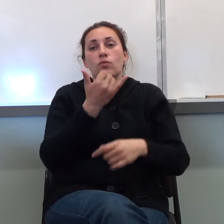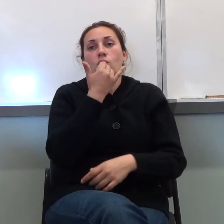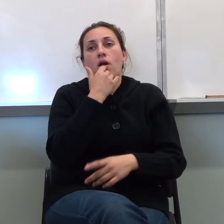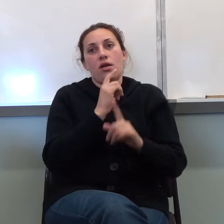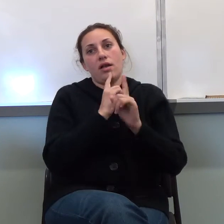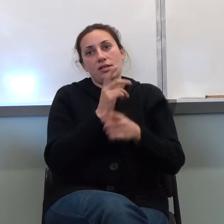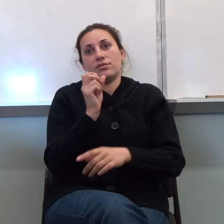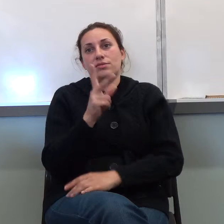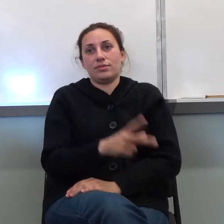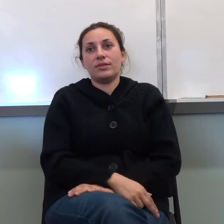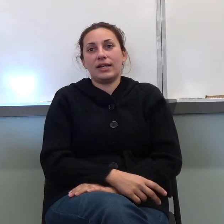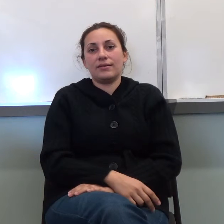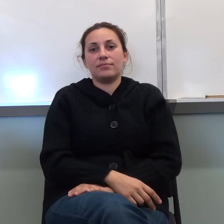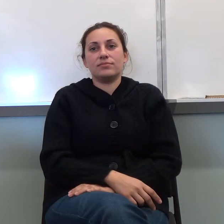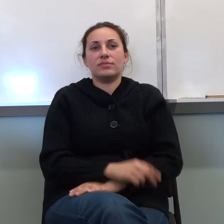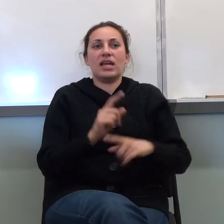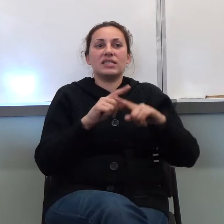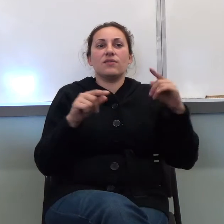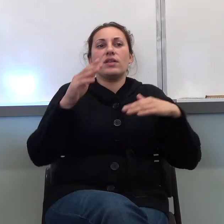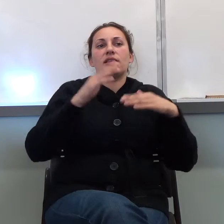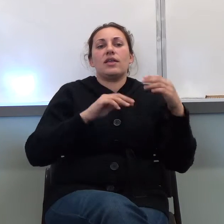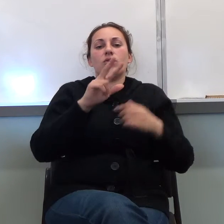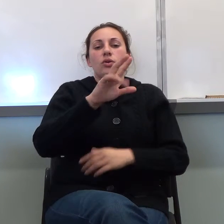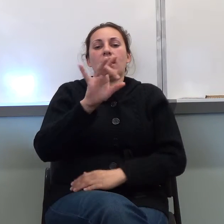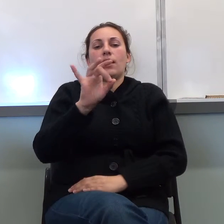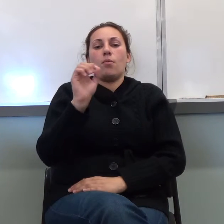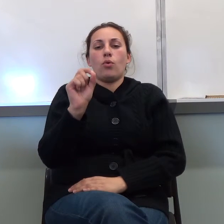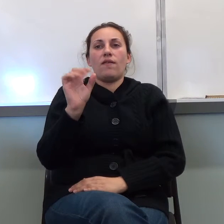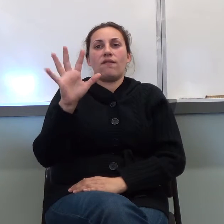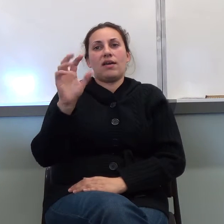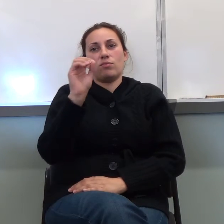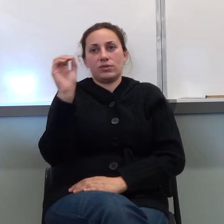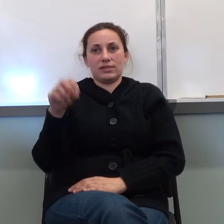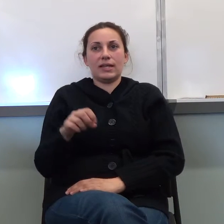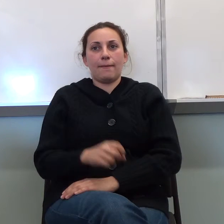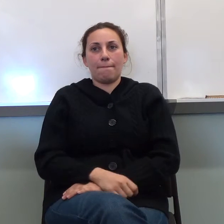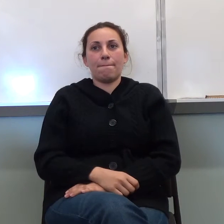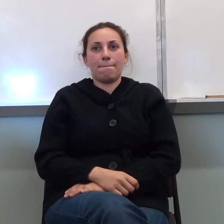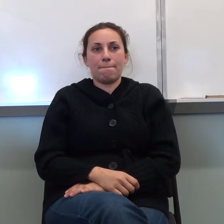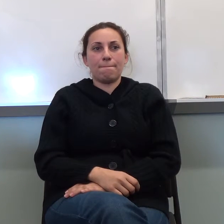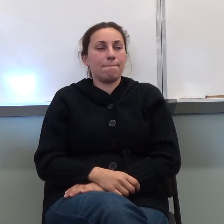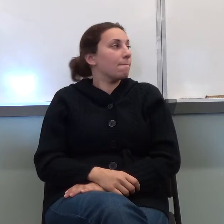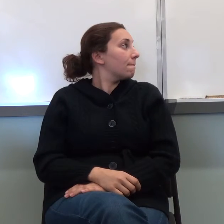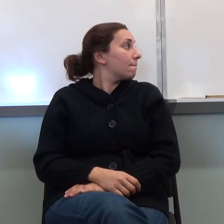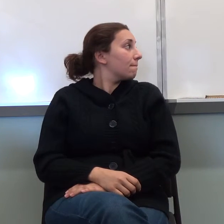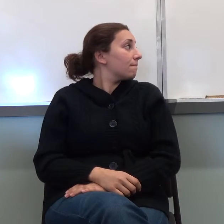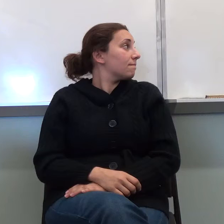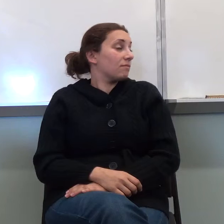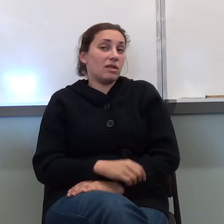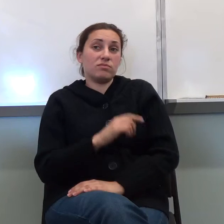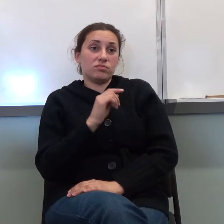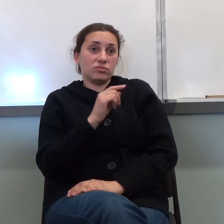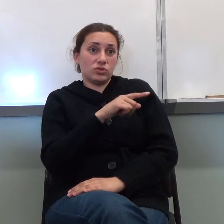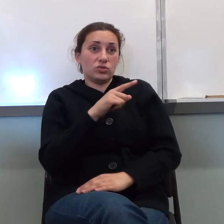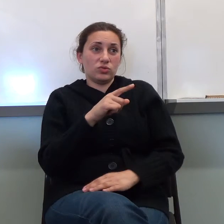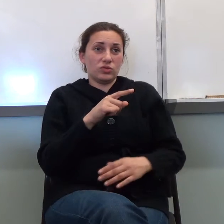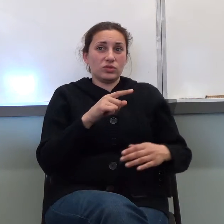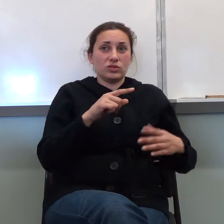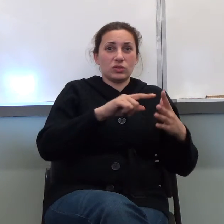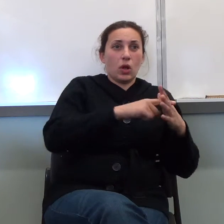and it would be different from 38.5% by quite a bit, actually. Okay? Because then you're introducing an error over here